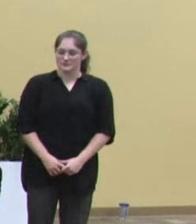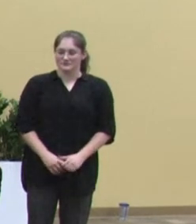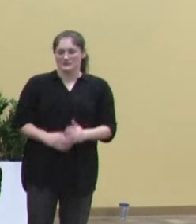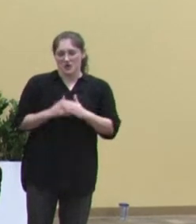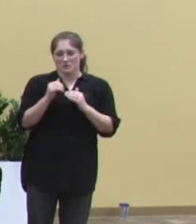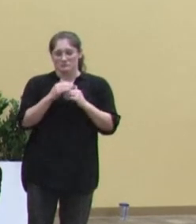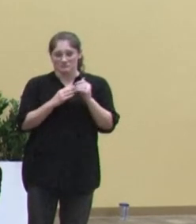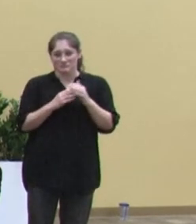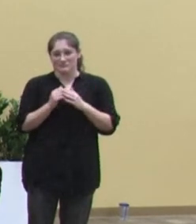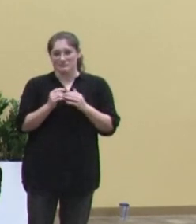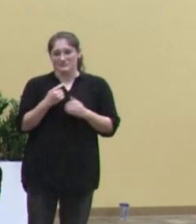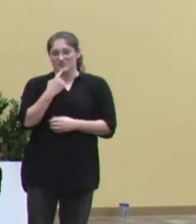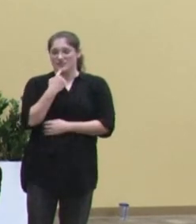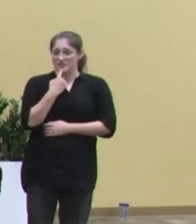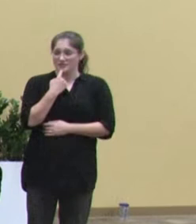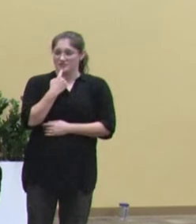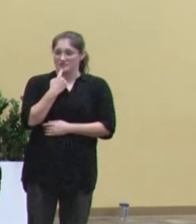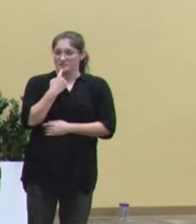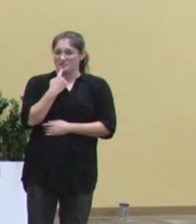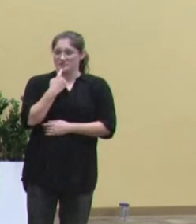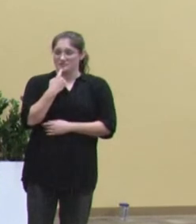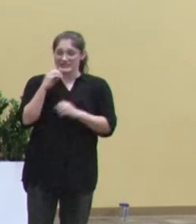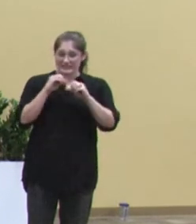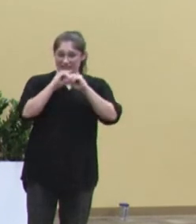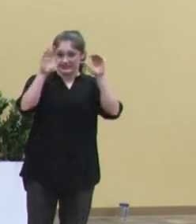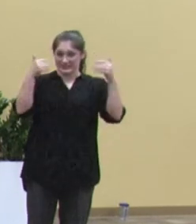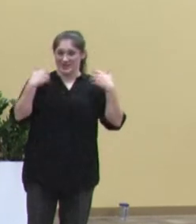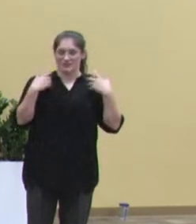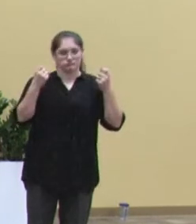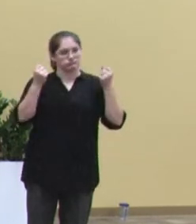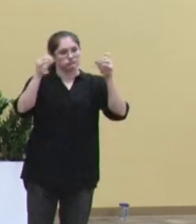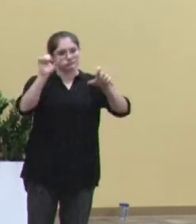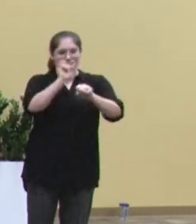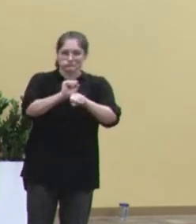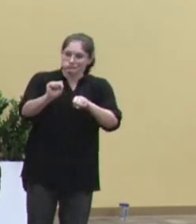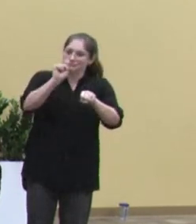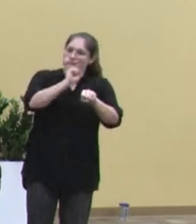comfortable saying, well, clearly we've got lots of work left to do.